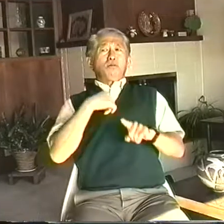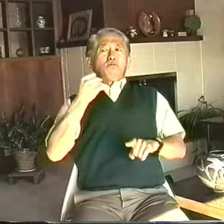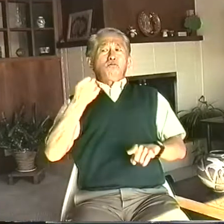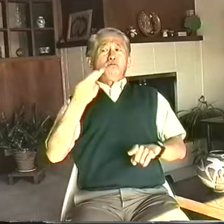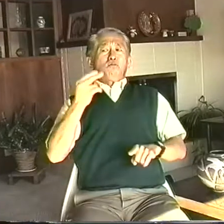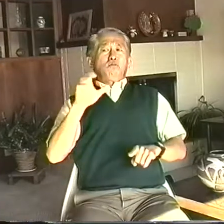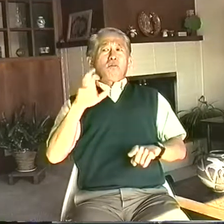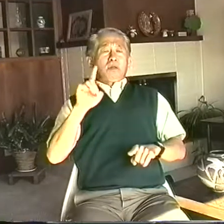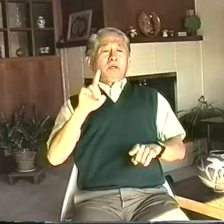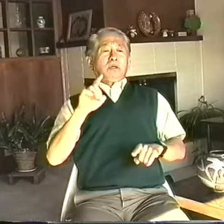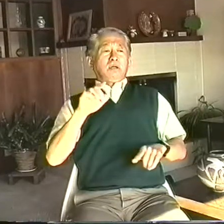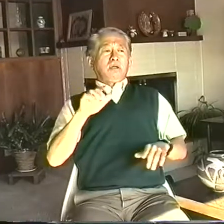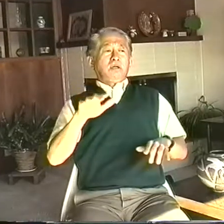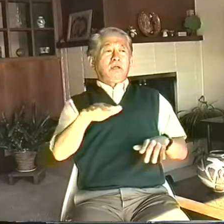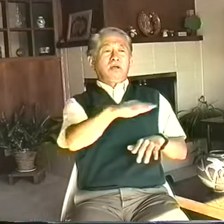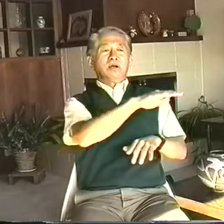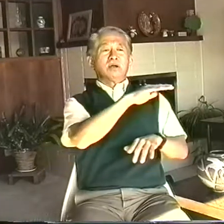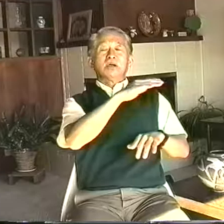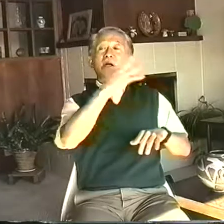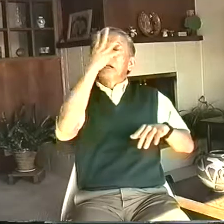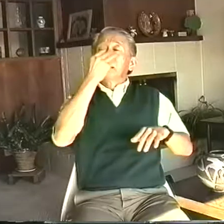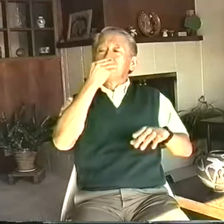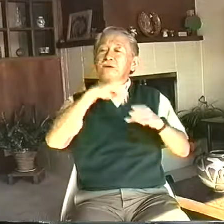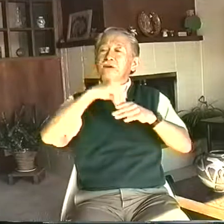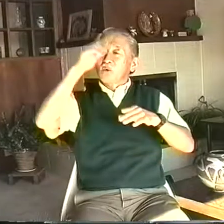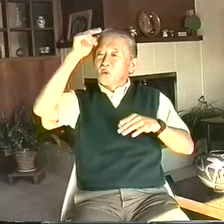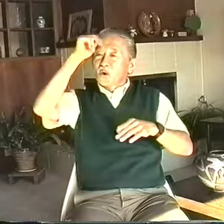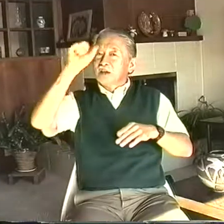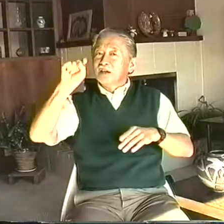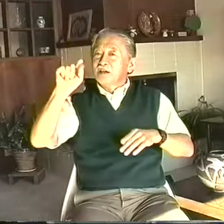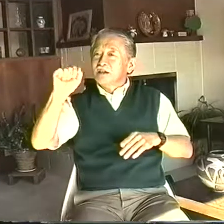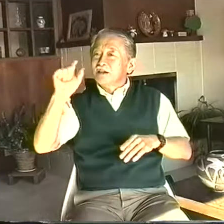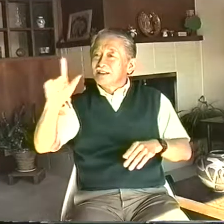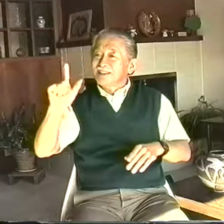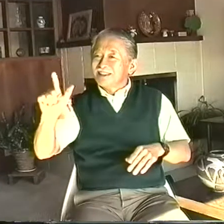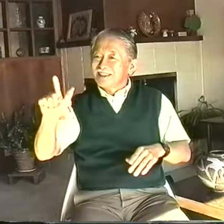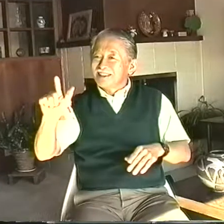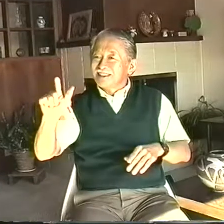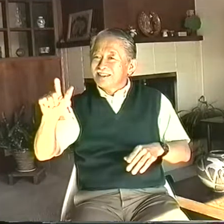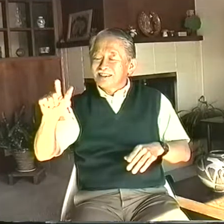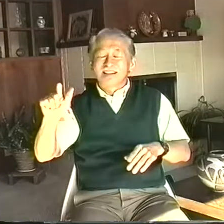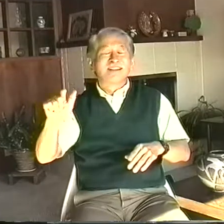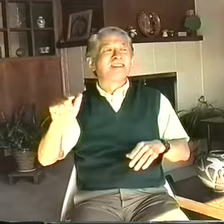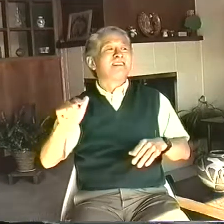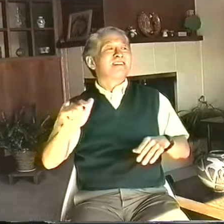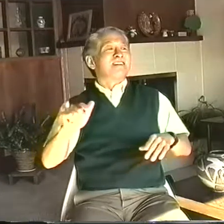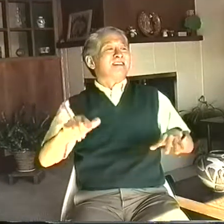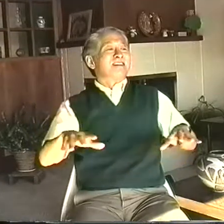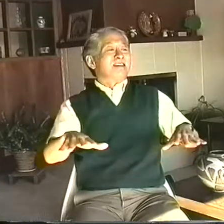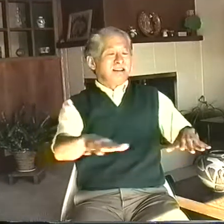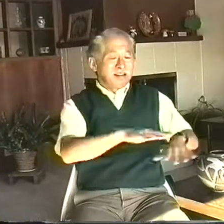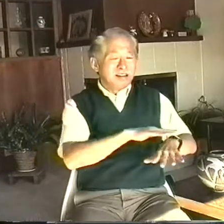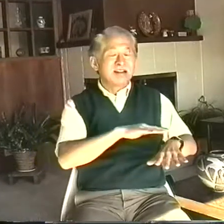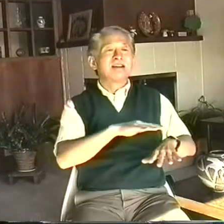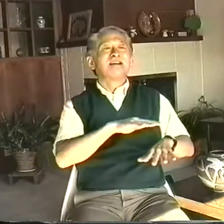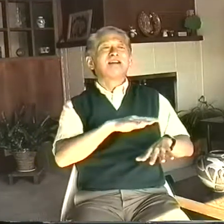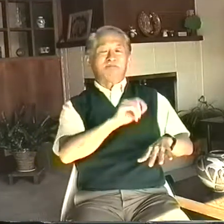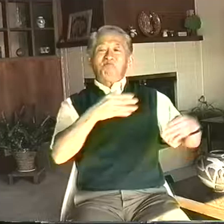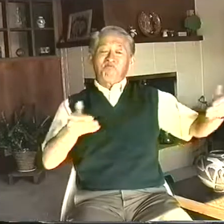about 10 years old at the time, and I was shocked to see their conditions. My family was sleeping in a